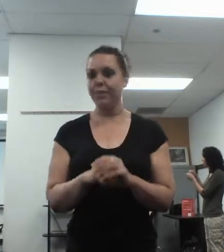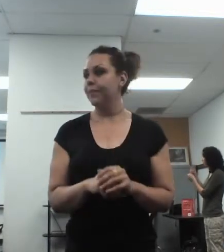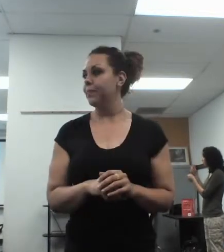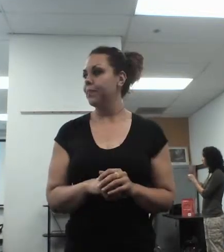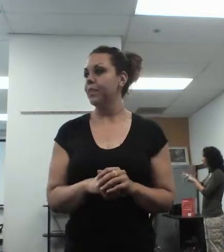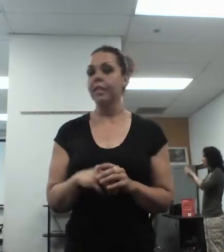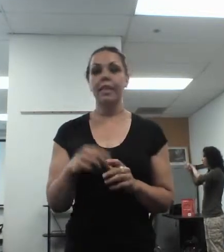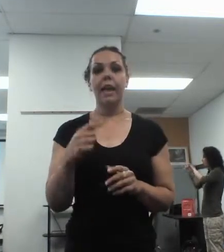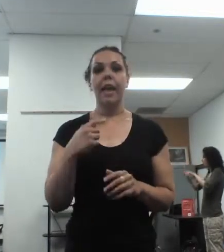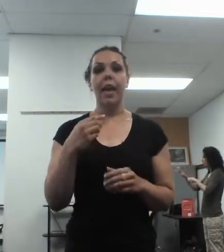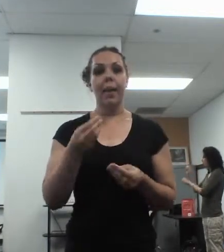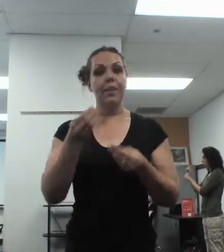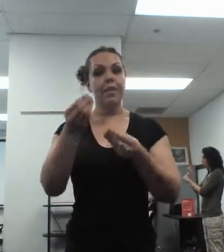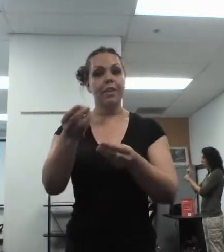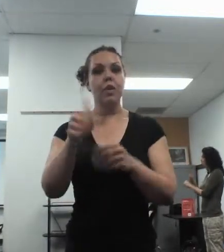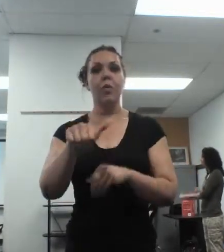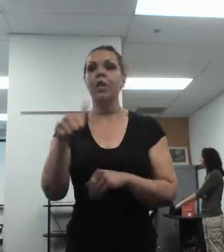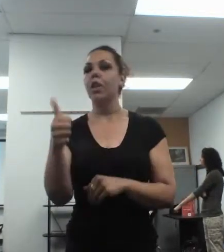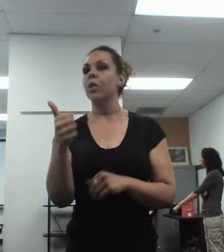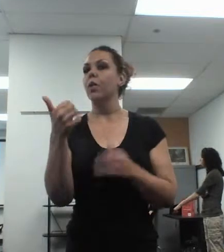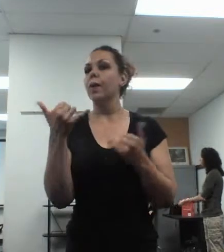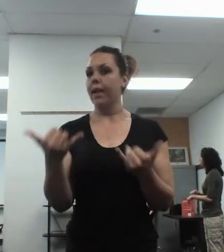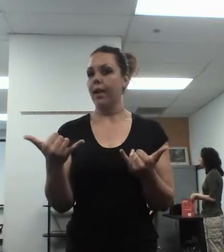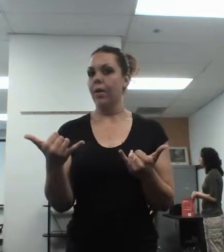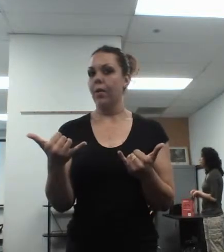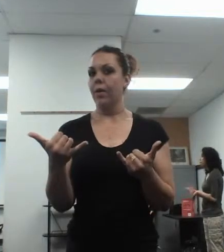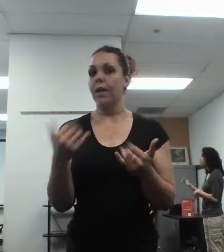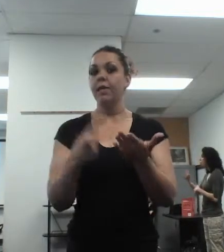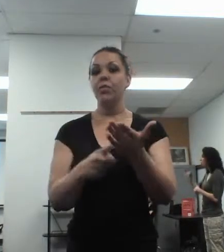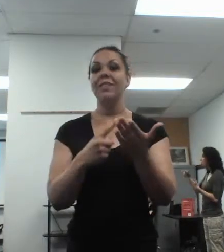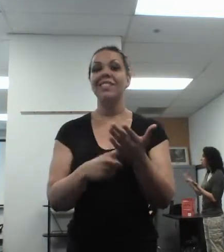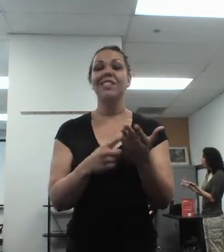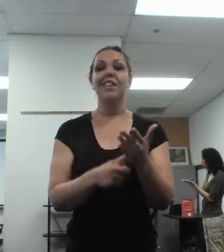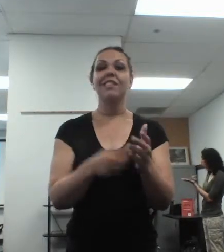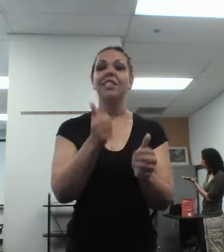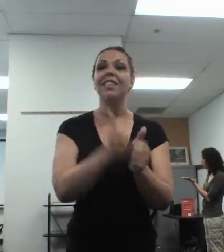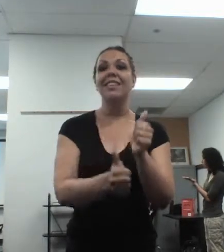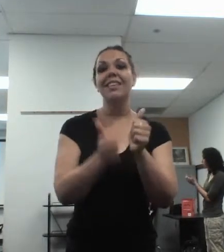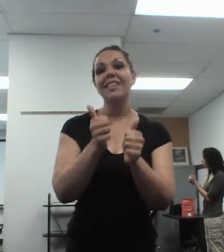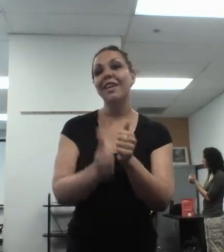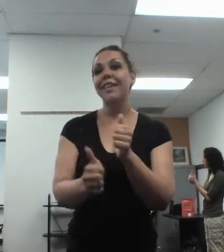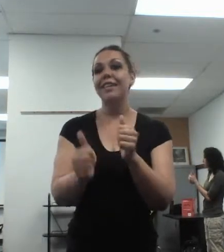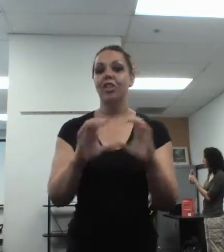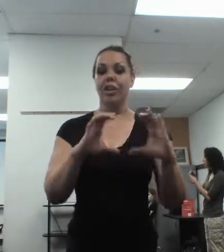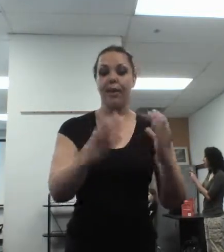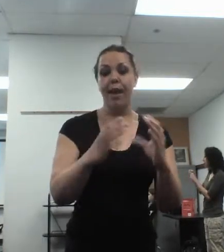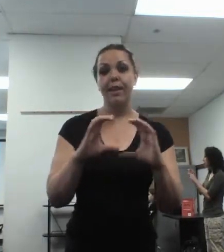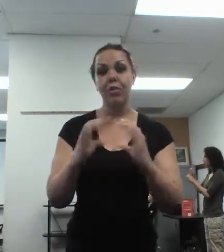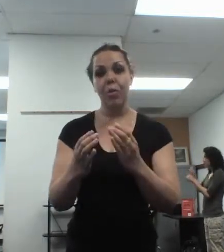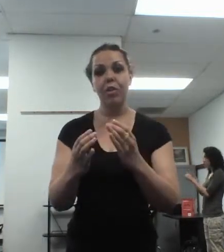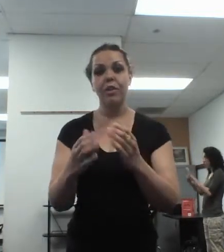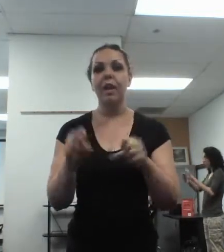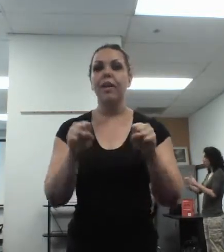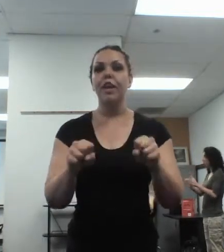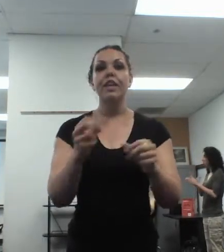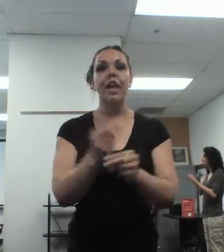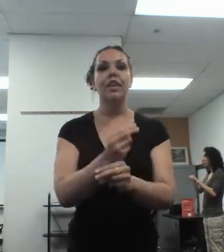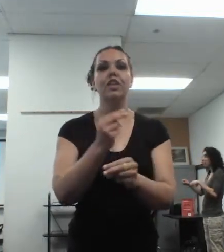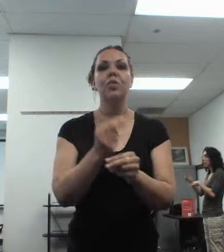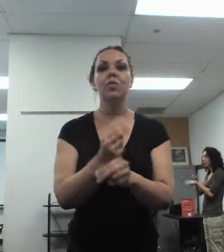right now. And as we talk about each category, you can use this most recent one to take some notes